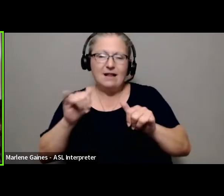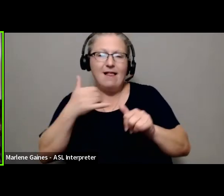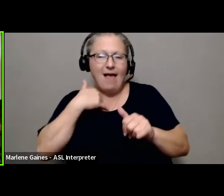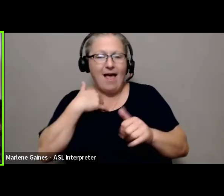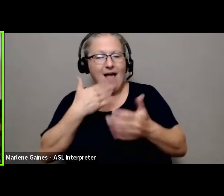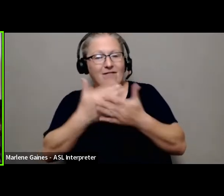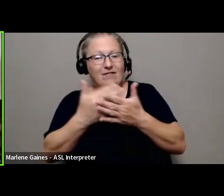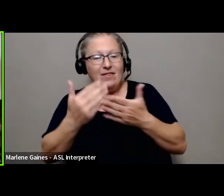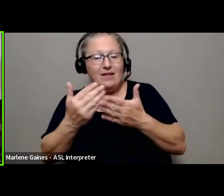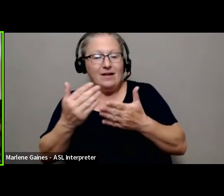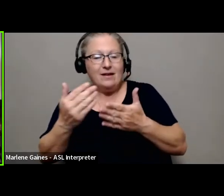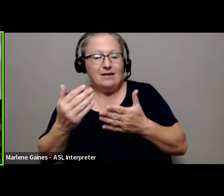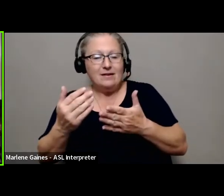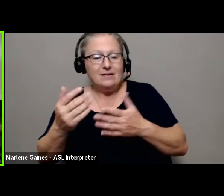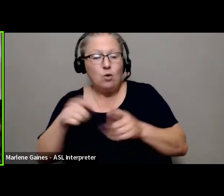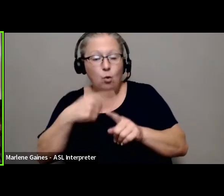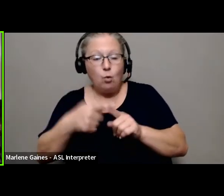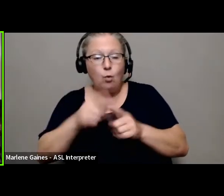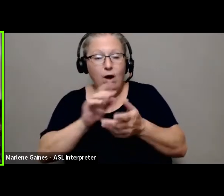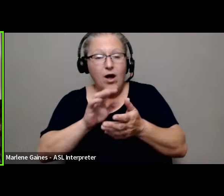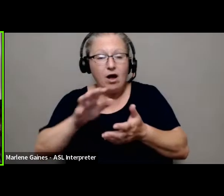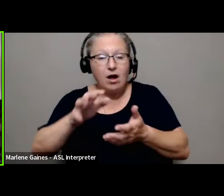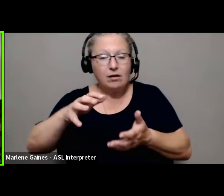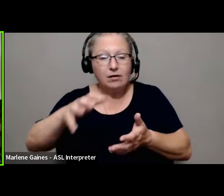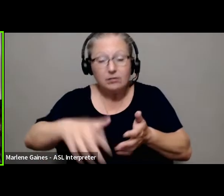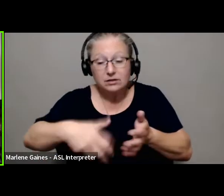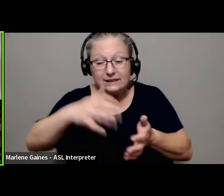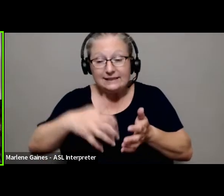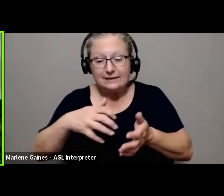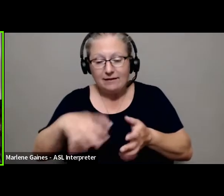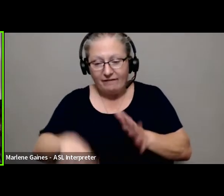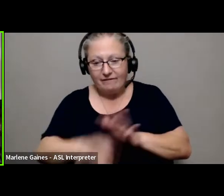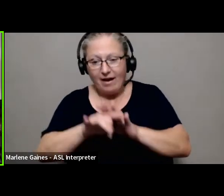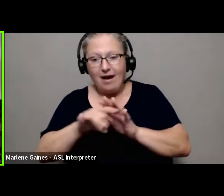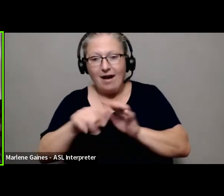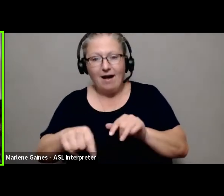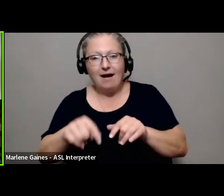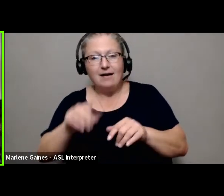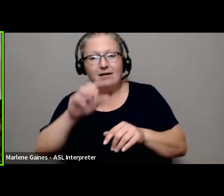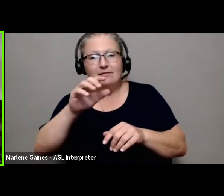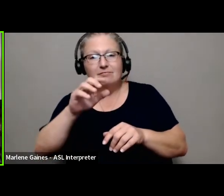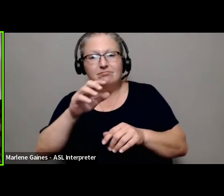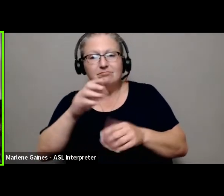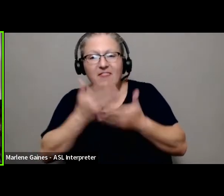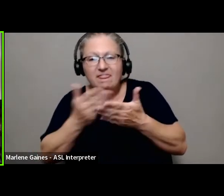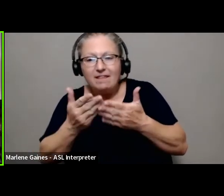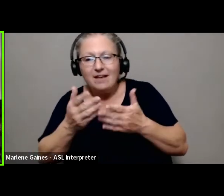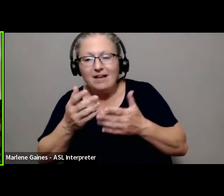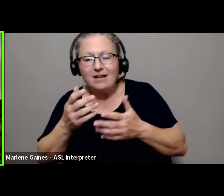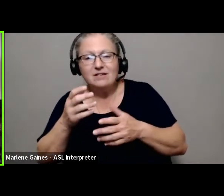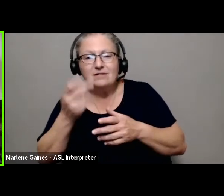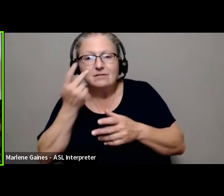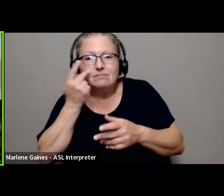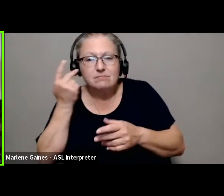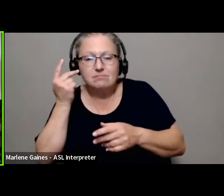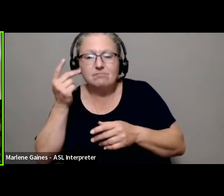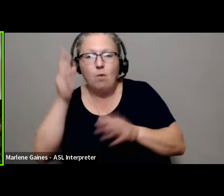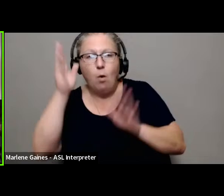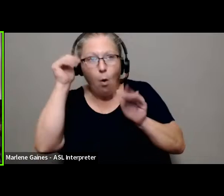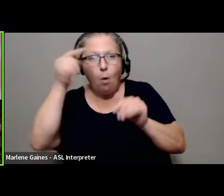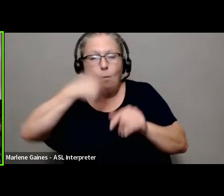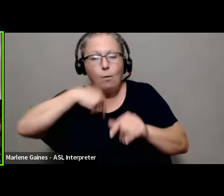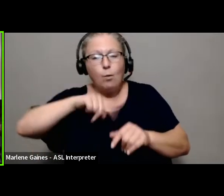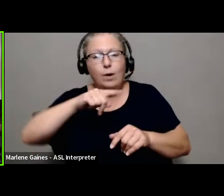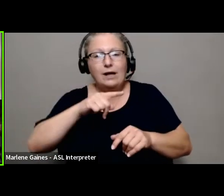that sometimes are dug up and things like that. So I really hope that we are being mindful of how